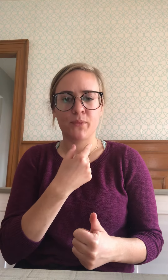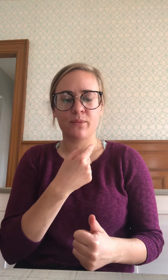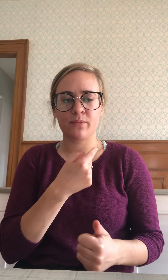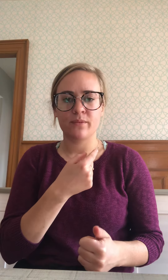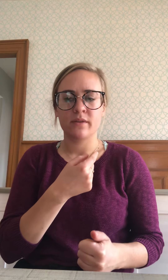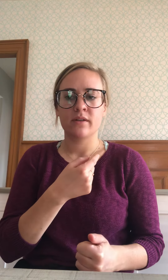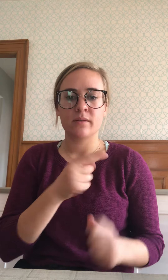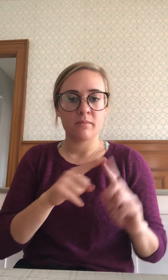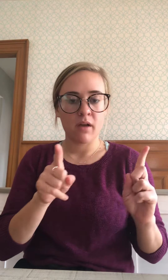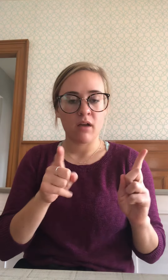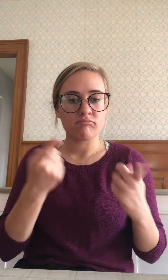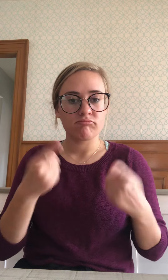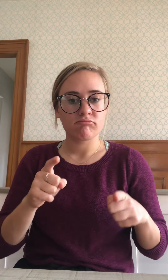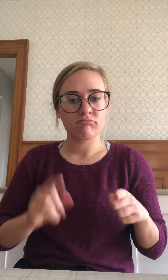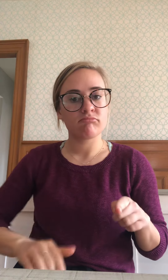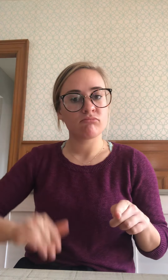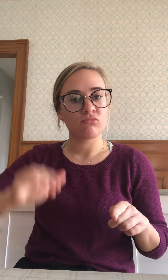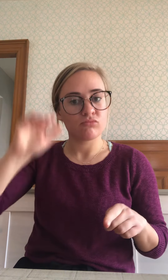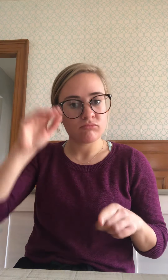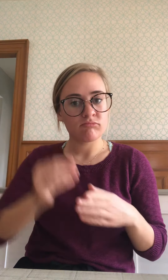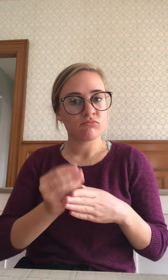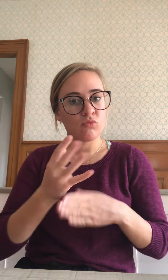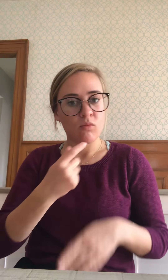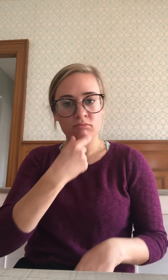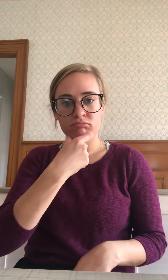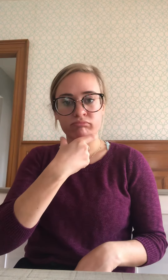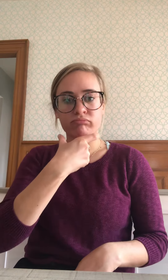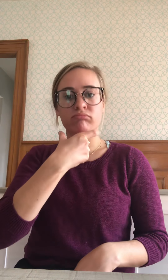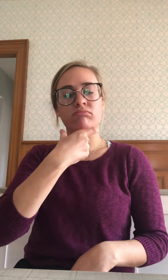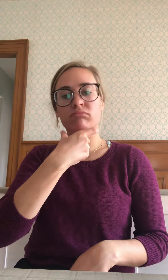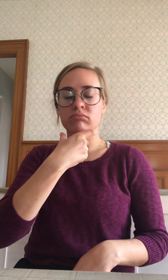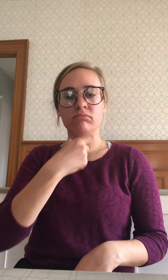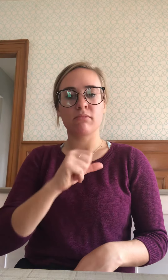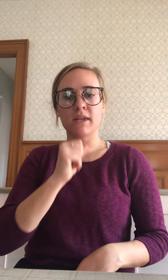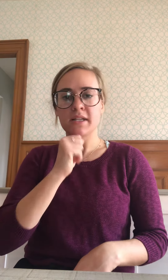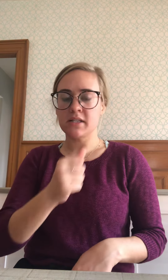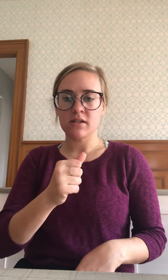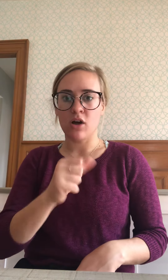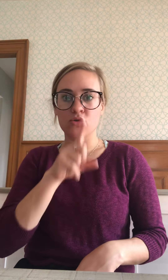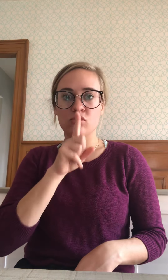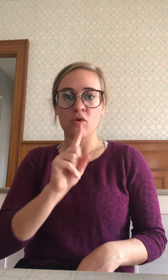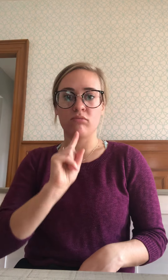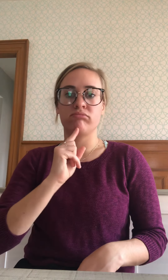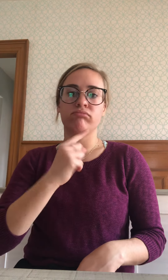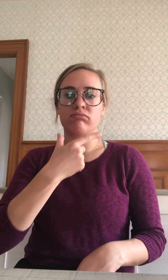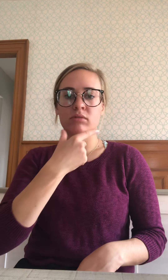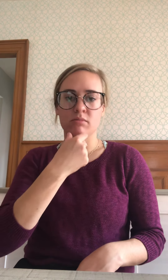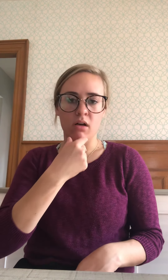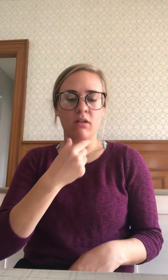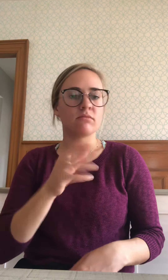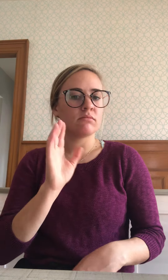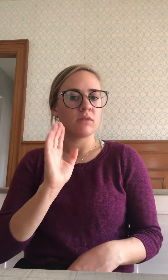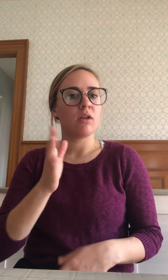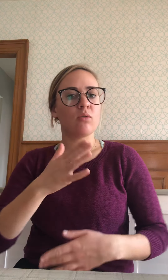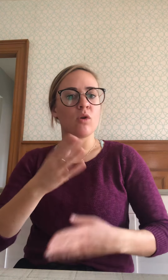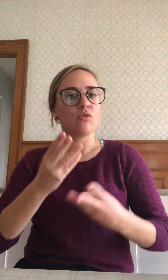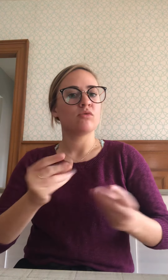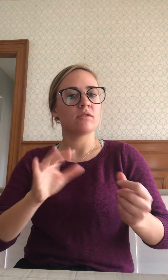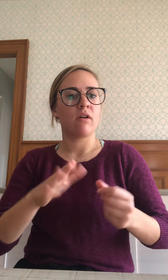grow in time, the mandible becomes less small and a lot of their breathing problems will resolve. So they don't necessarily